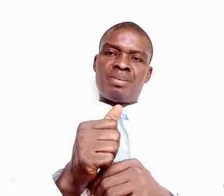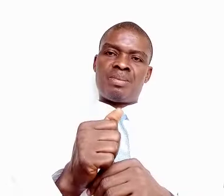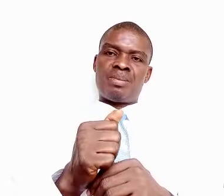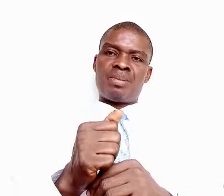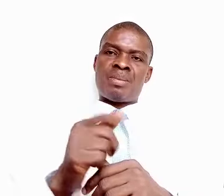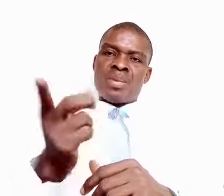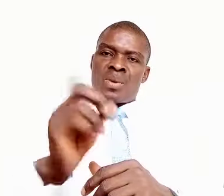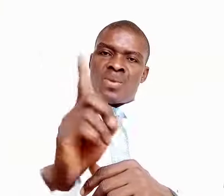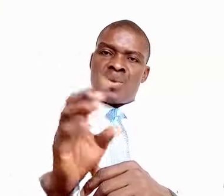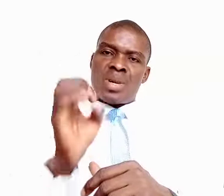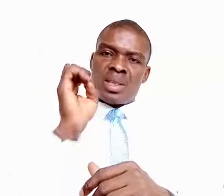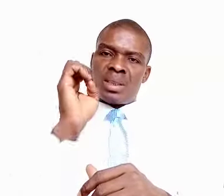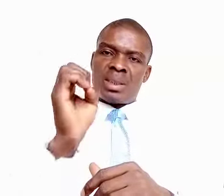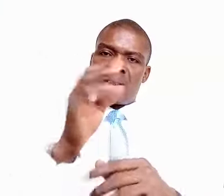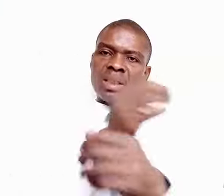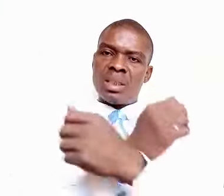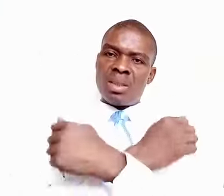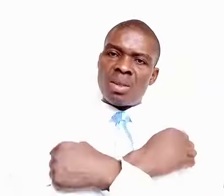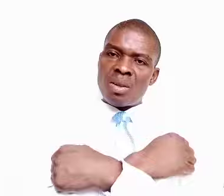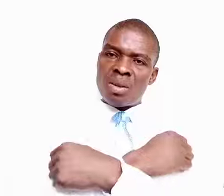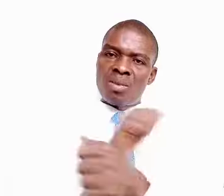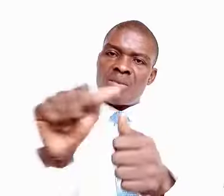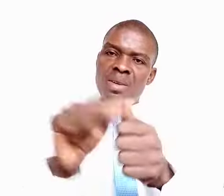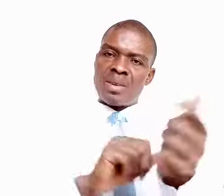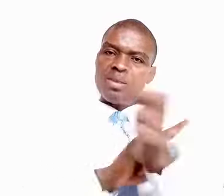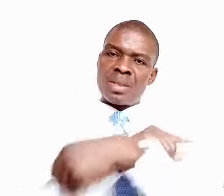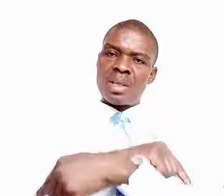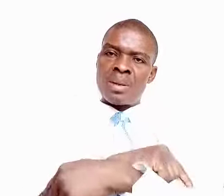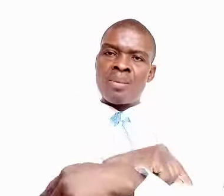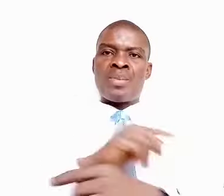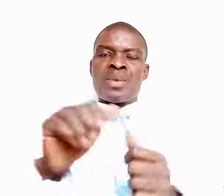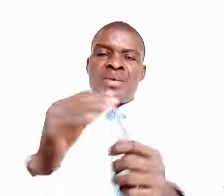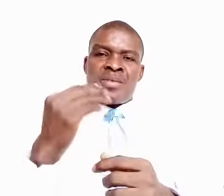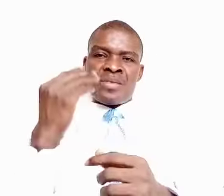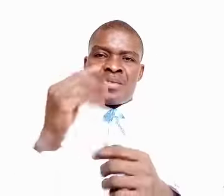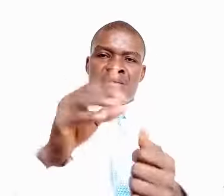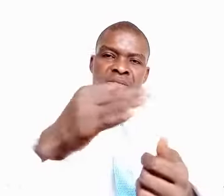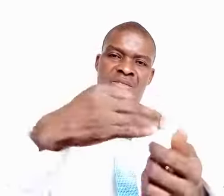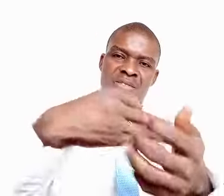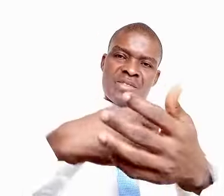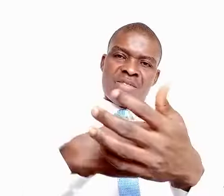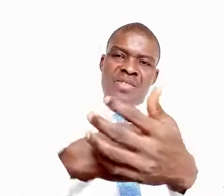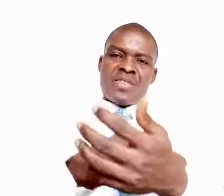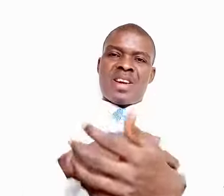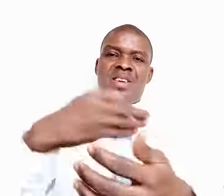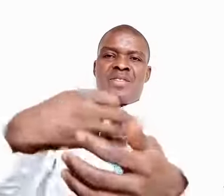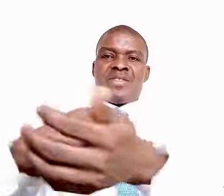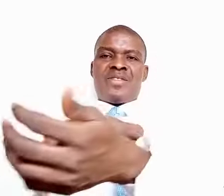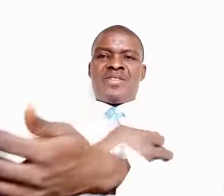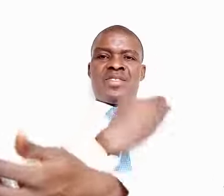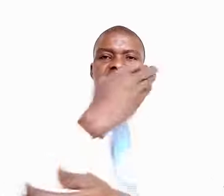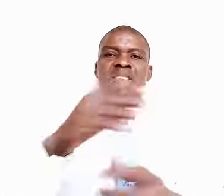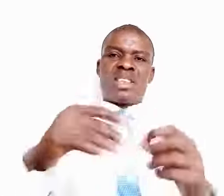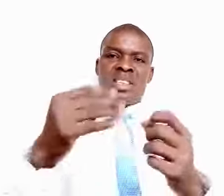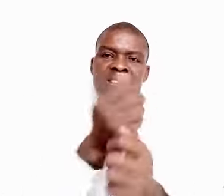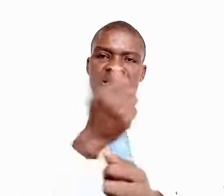where she I loved looked every day, fresh as a rose in June. I to